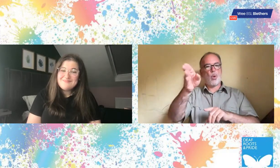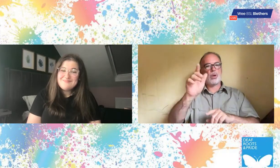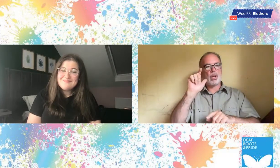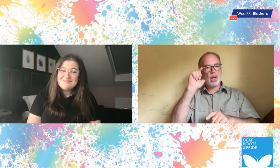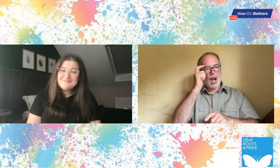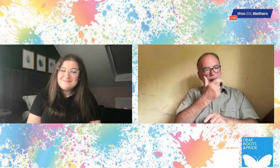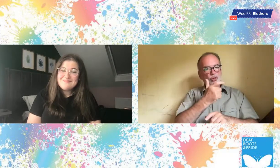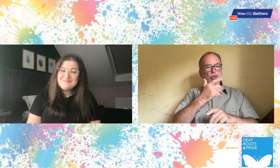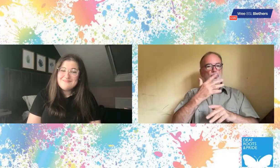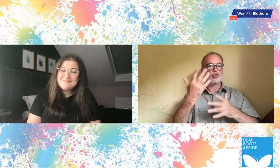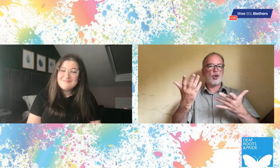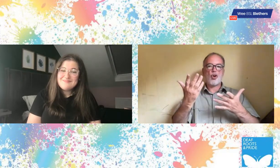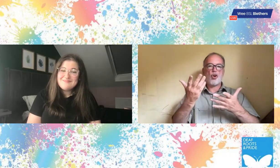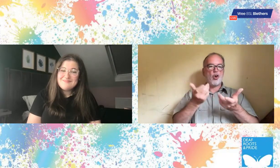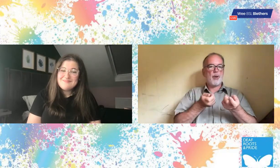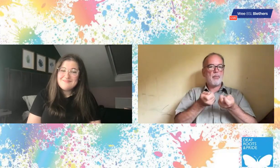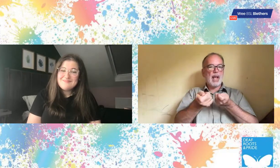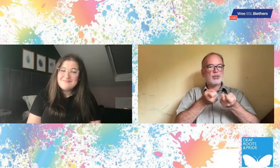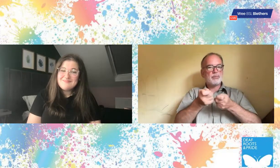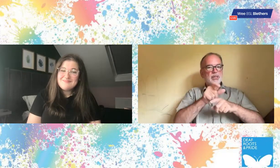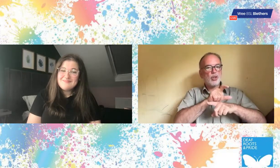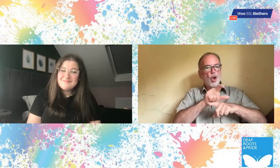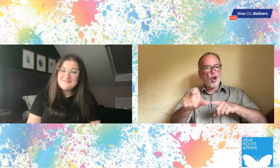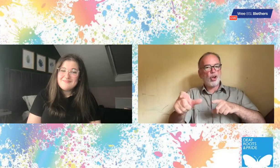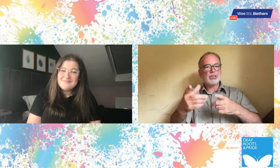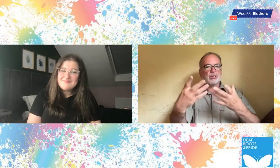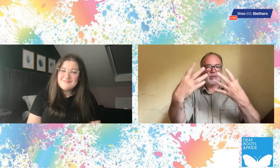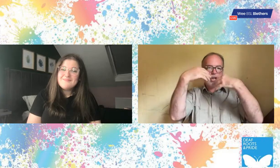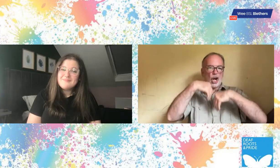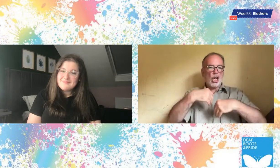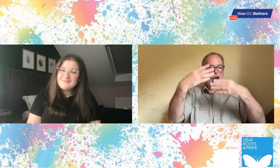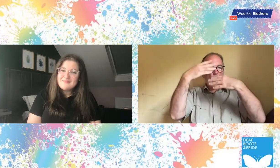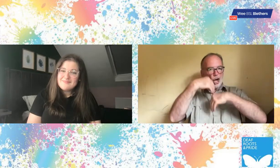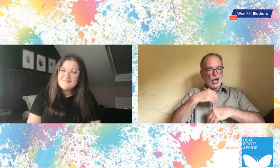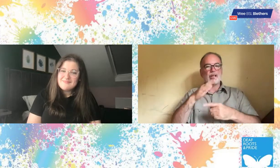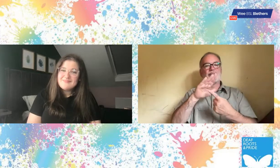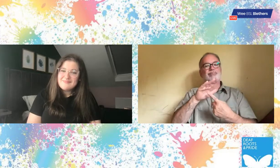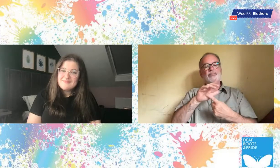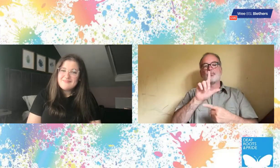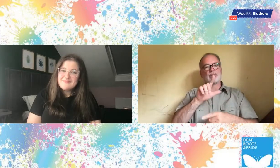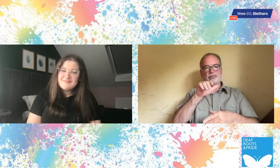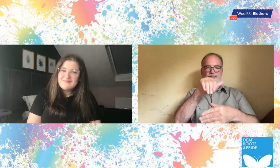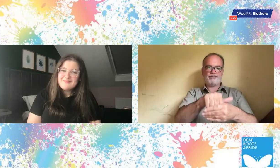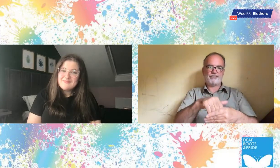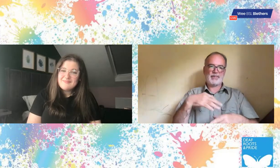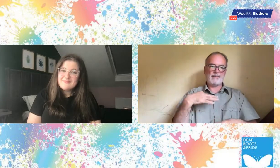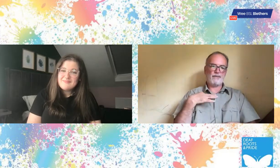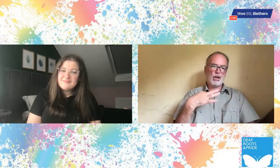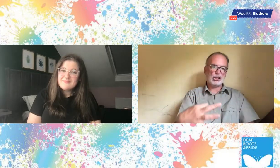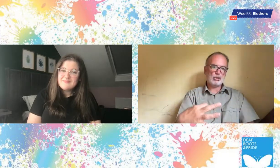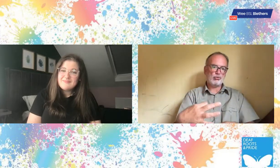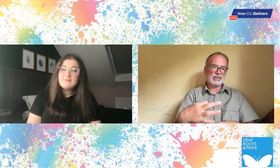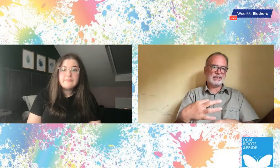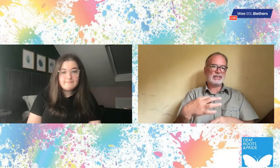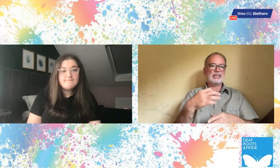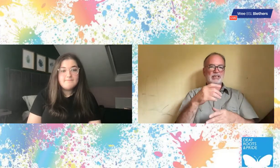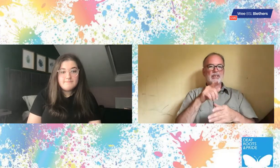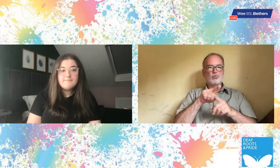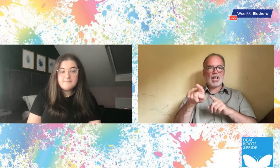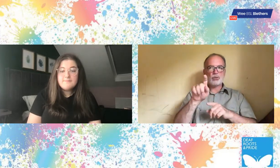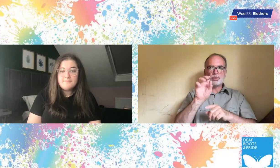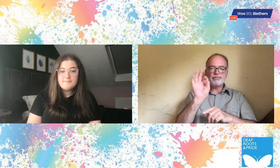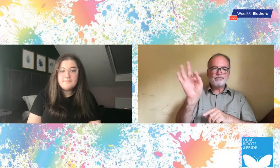those kinds of courses. After school, go to college, do maybe a management course, learn some of those kind of